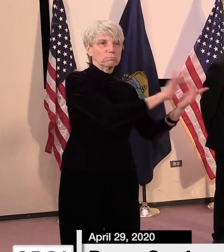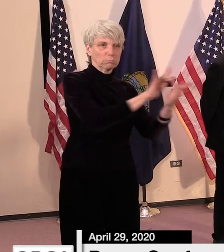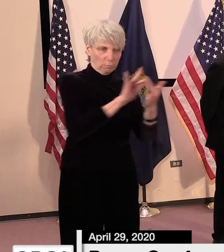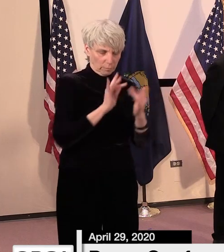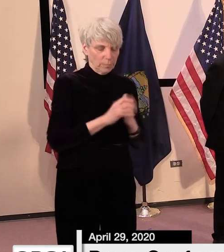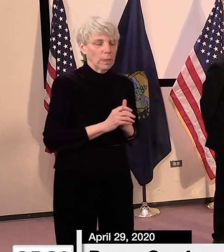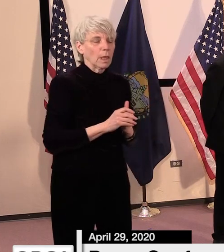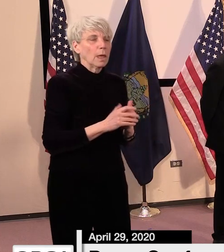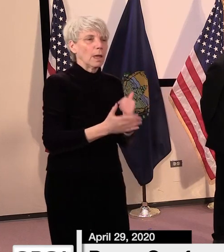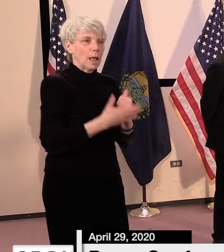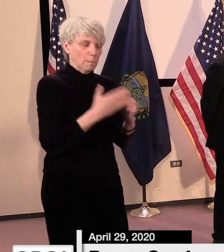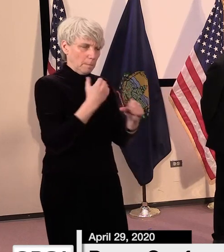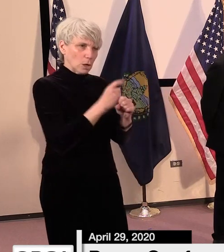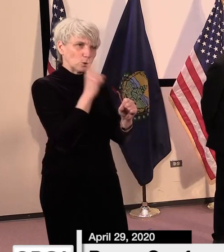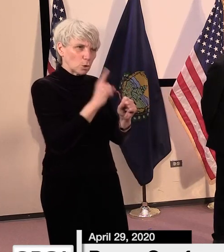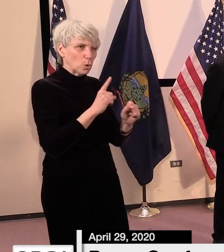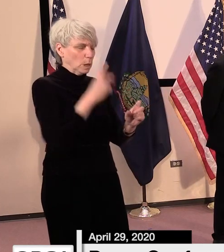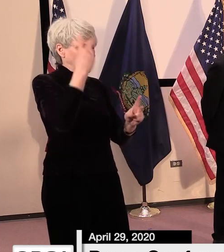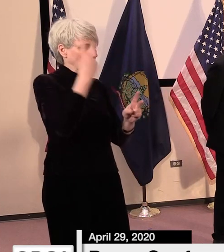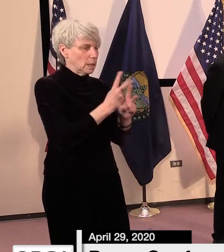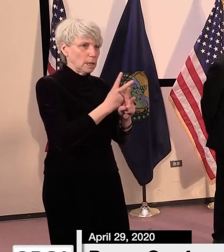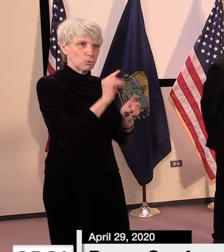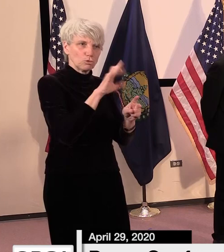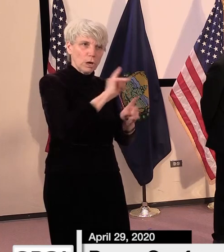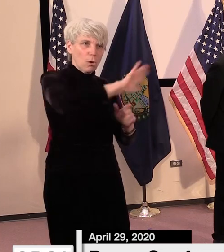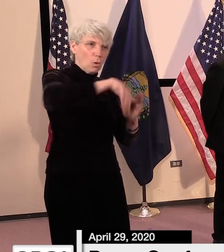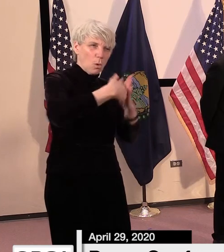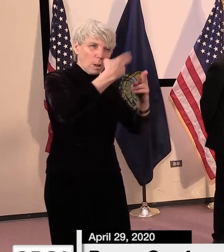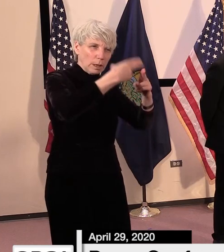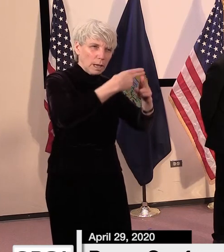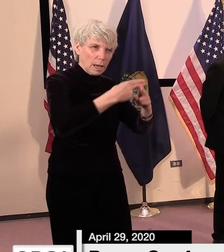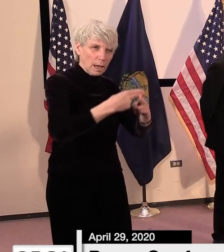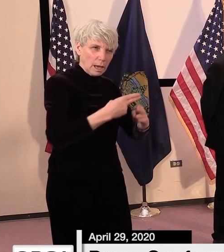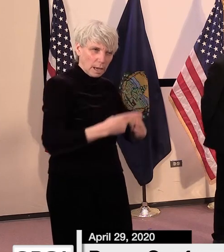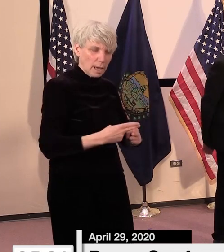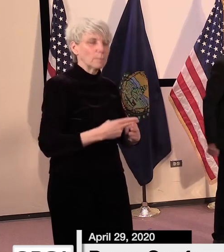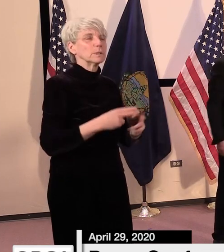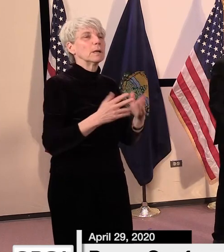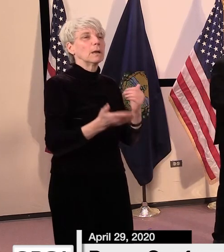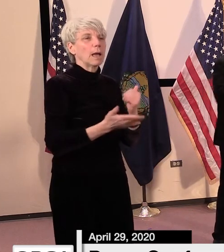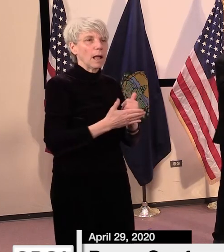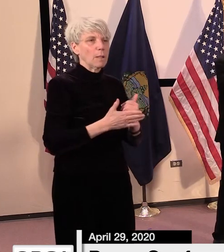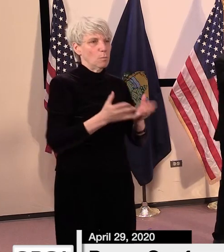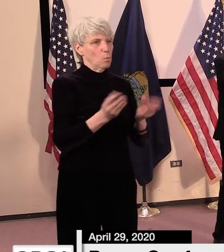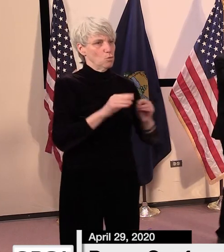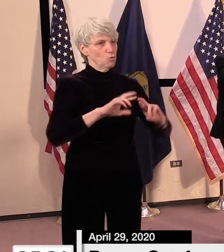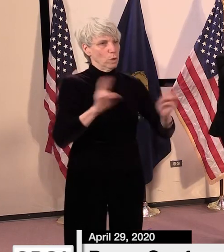and collecting the data we need to inform Restart Vermont. Thank you.